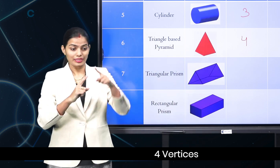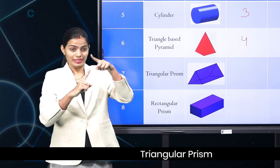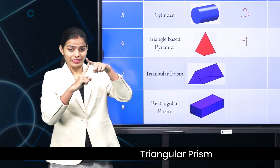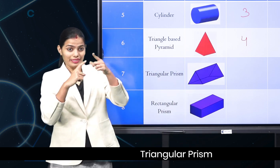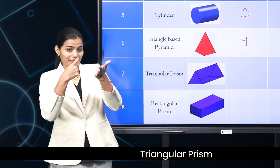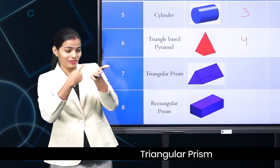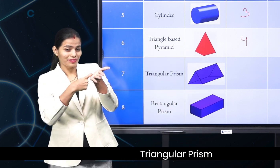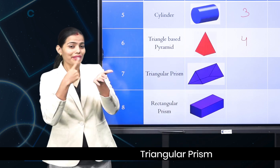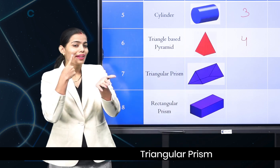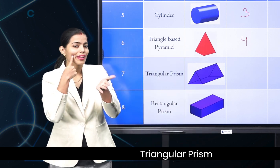Triangular prism,